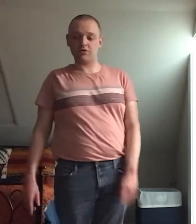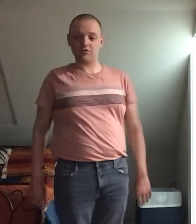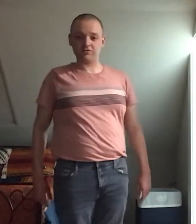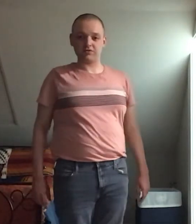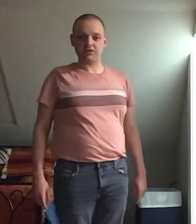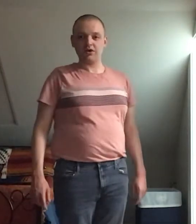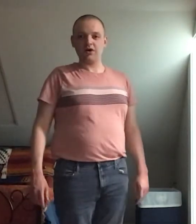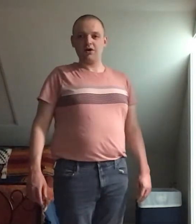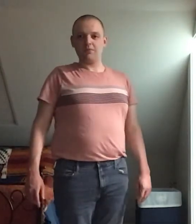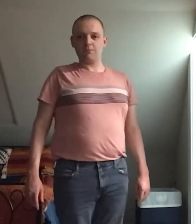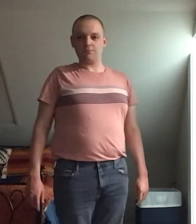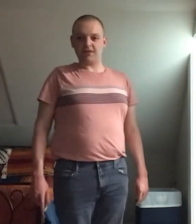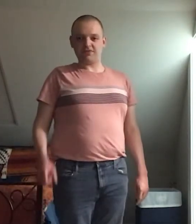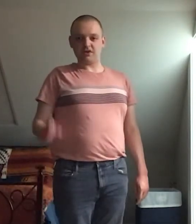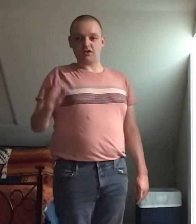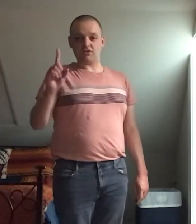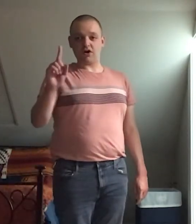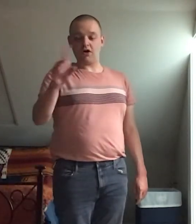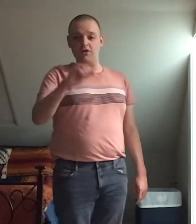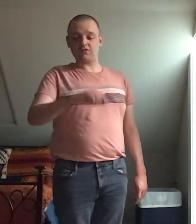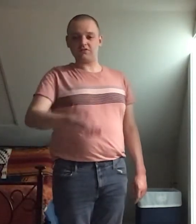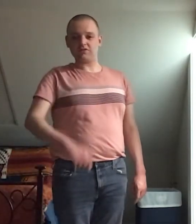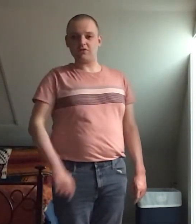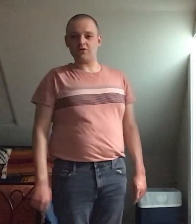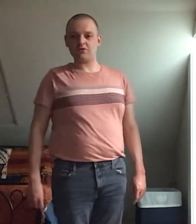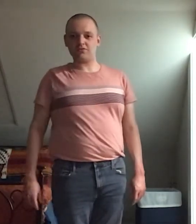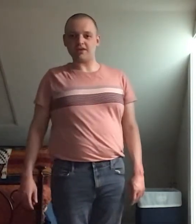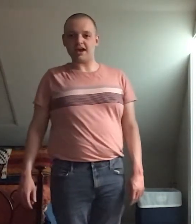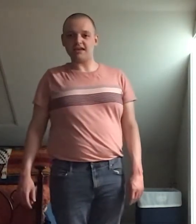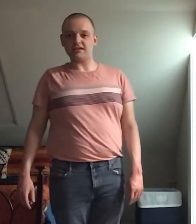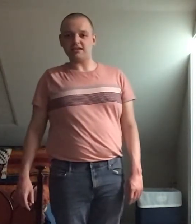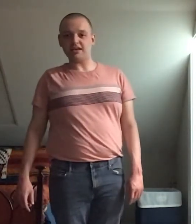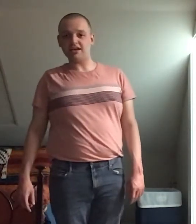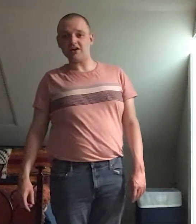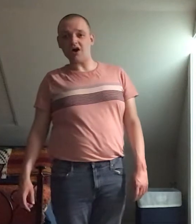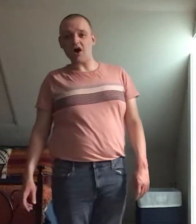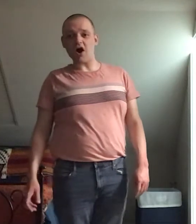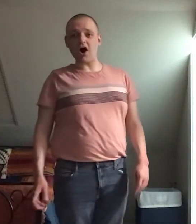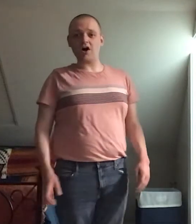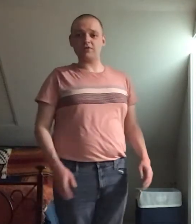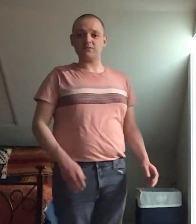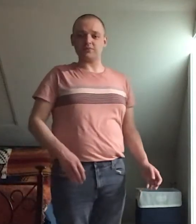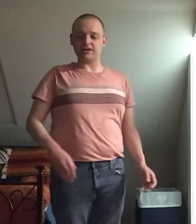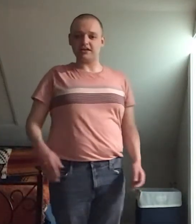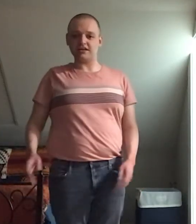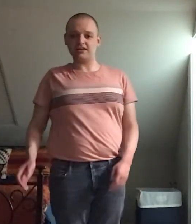behold. But they're also great in autumn's wind,